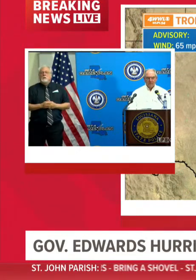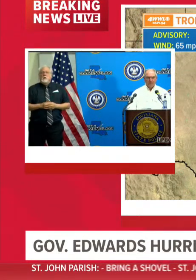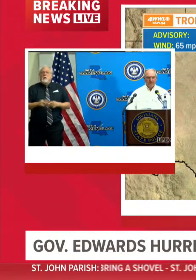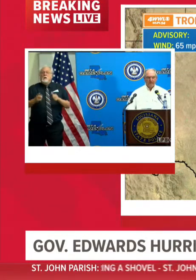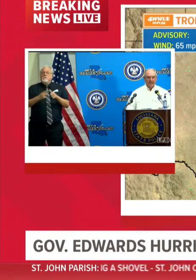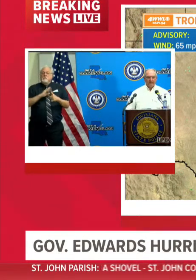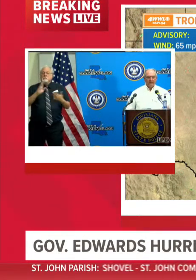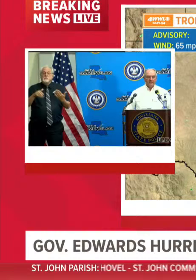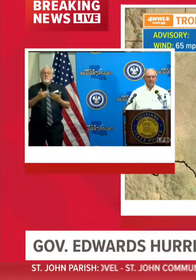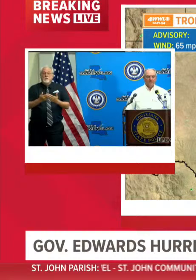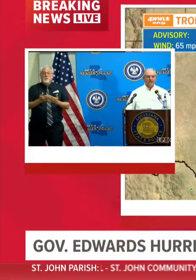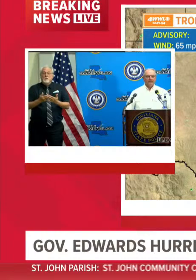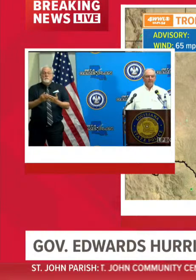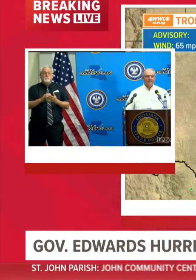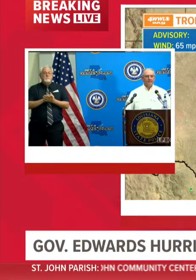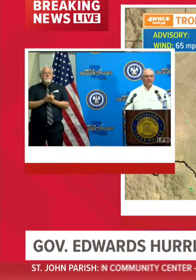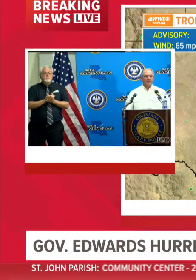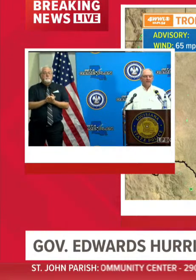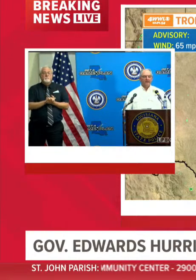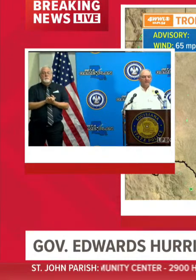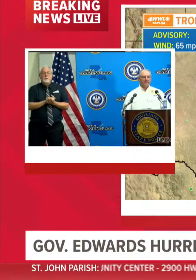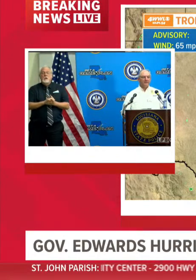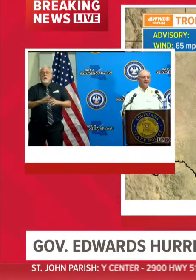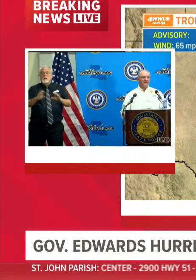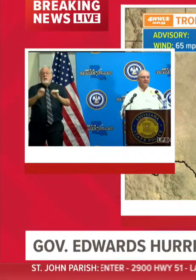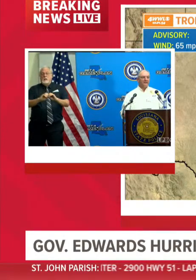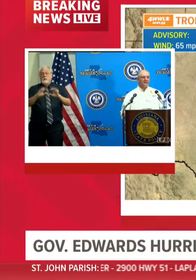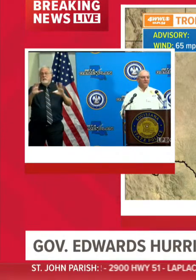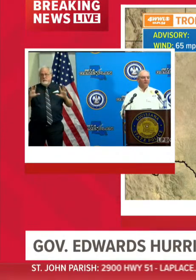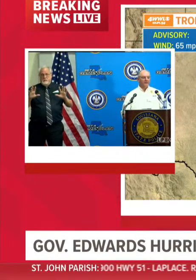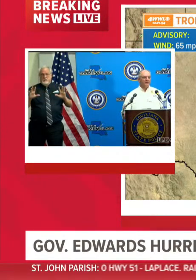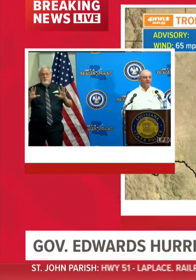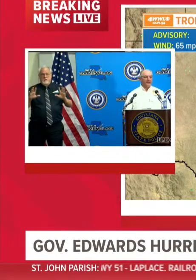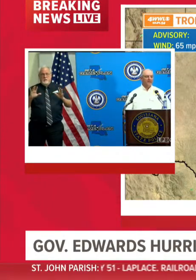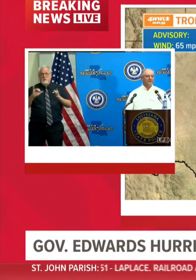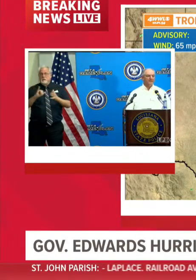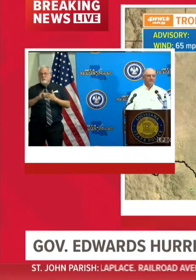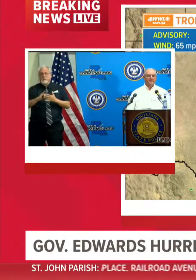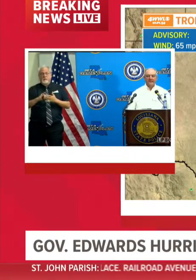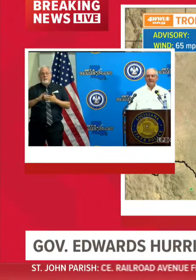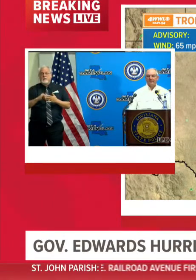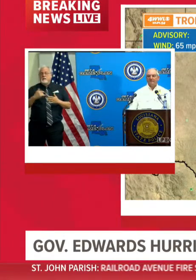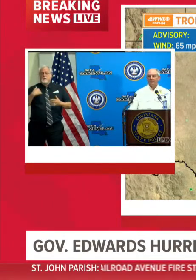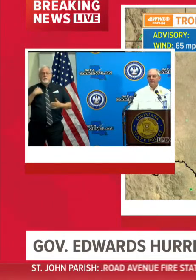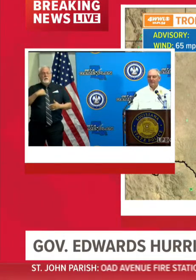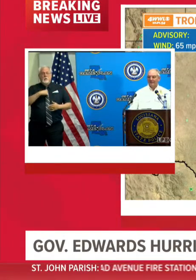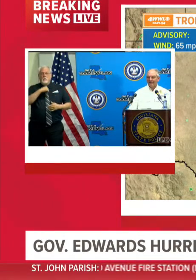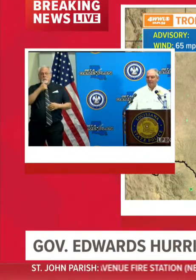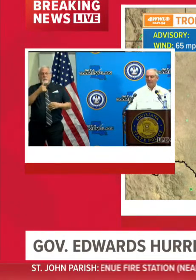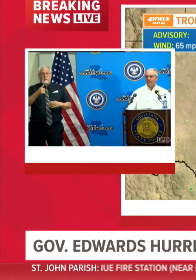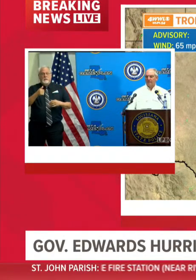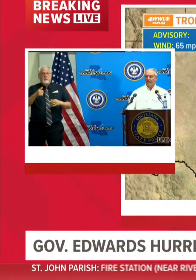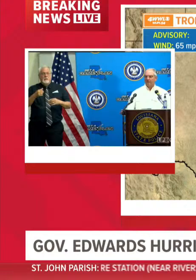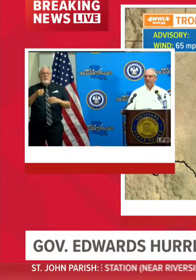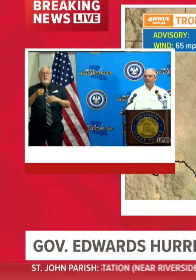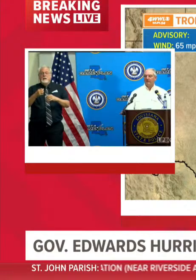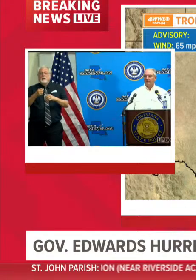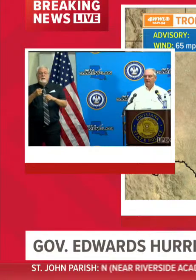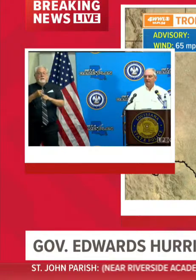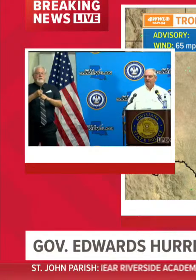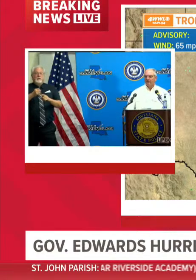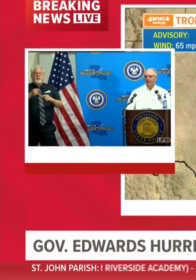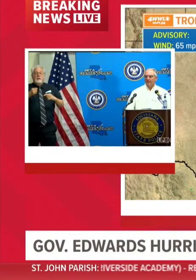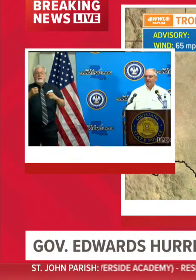First of all, it is clear that we did not sustain and suffer the absolute